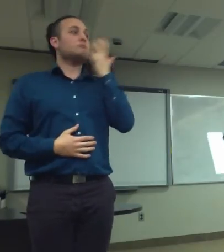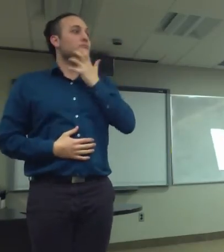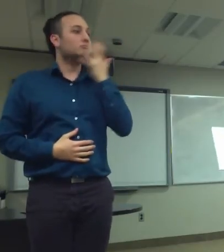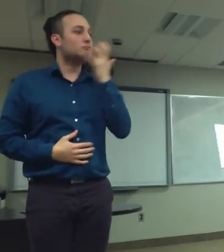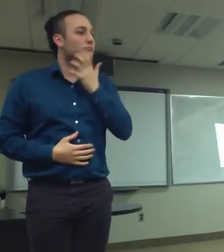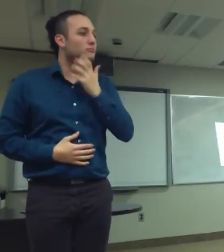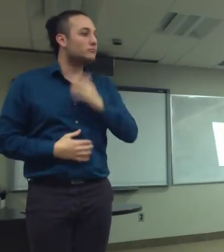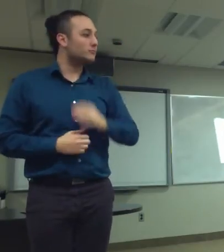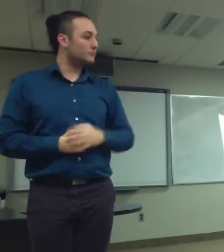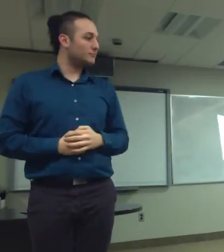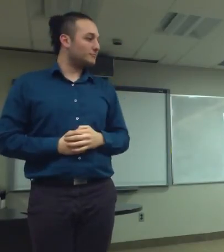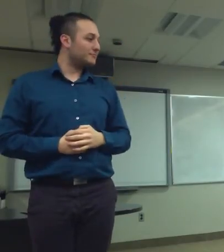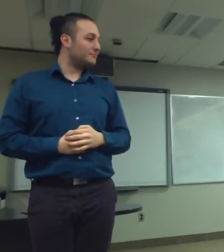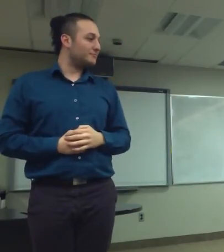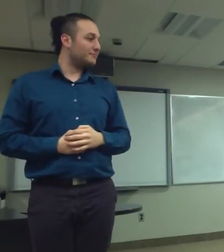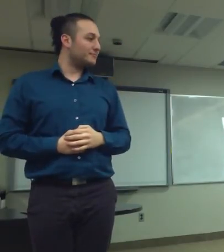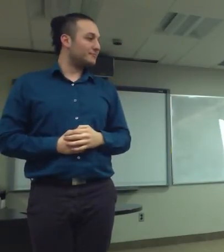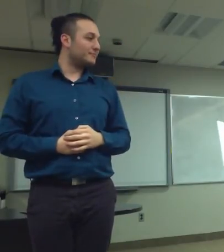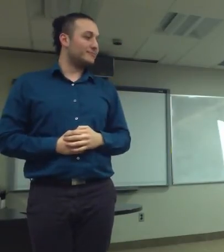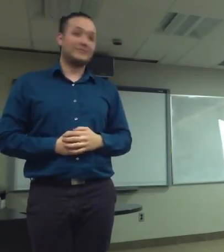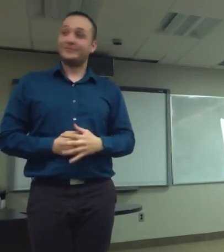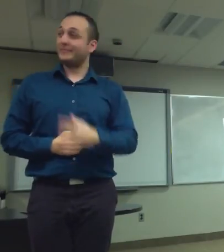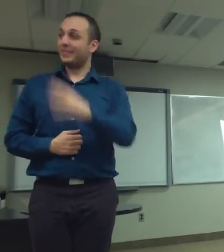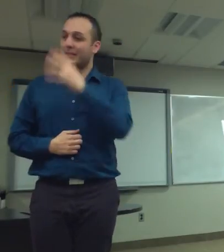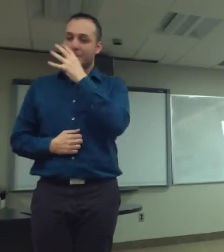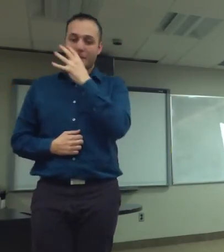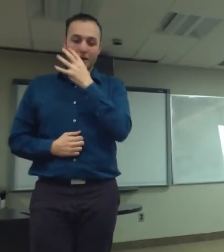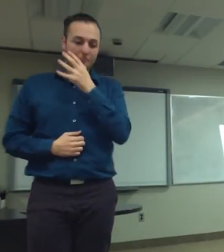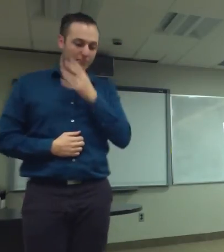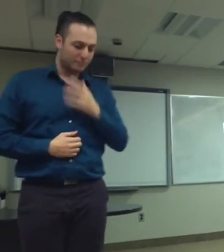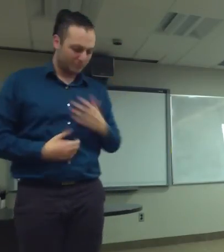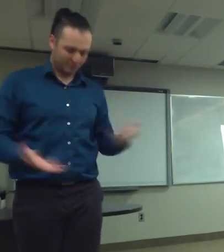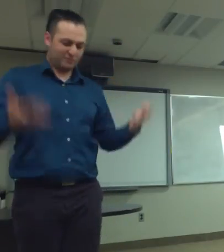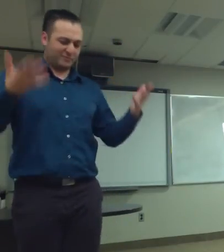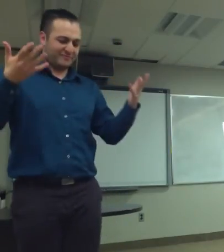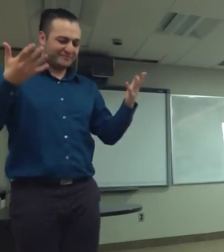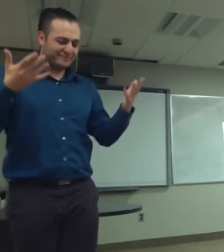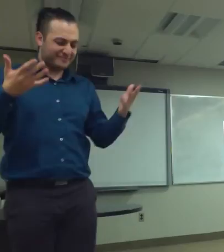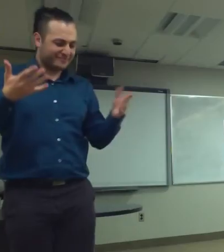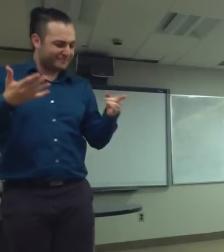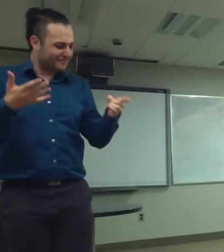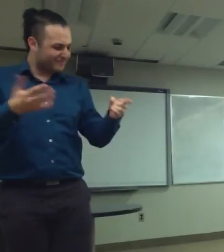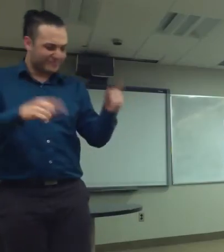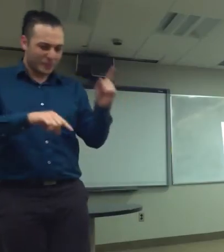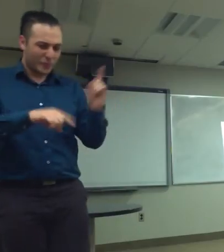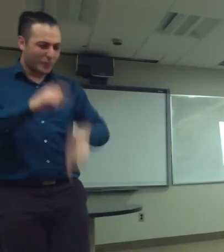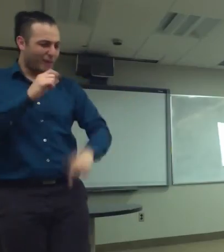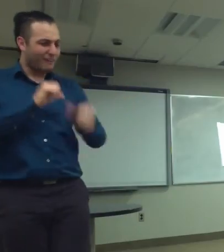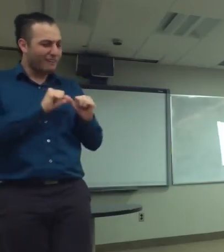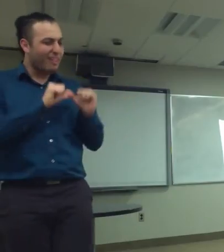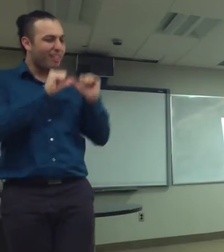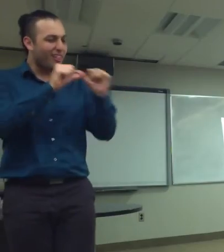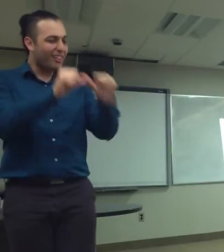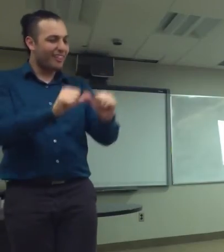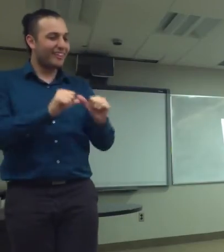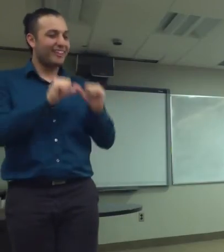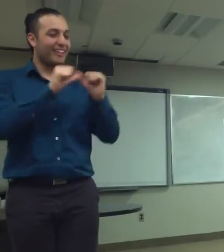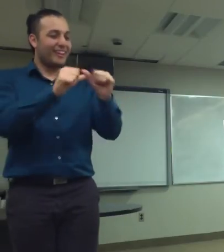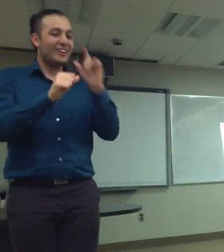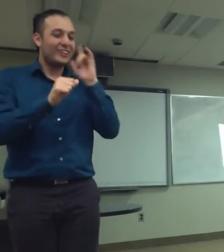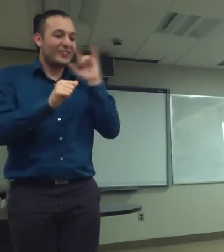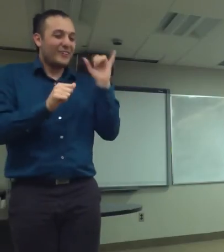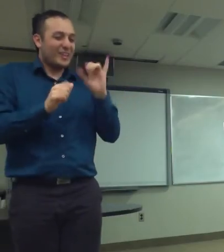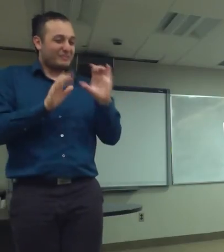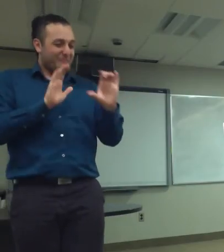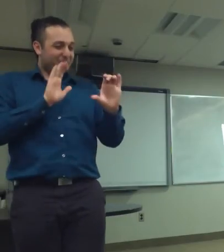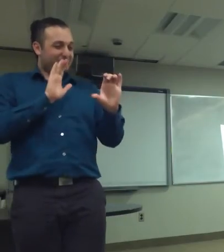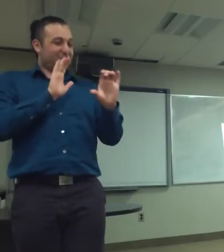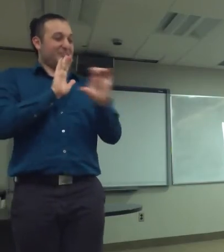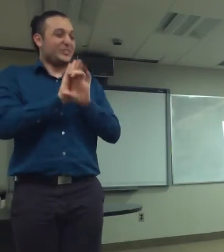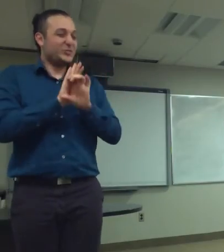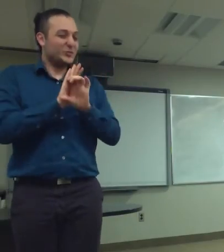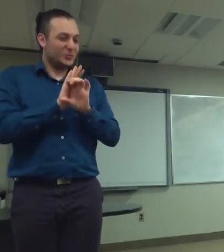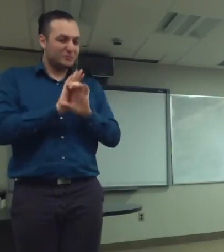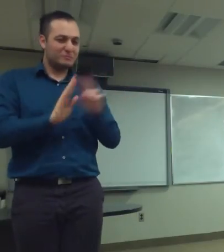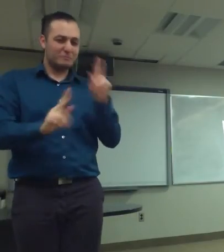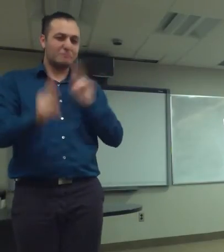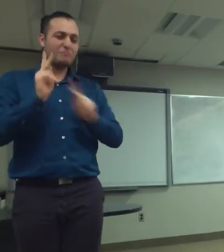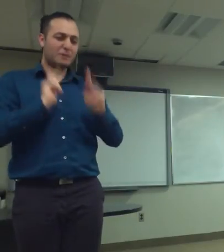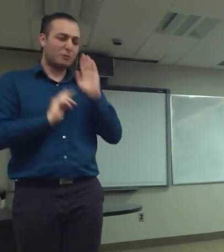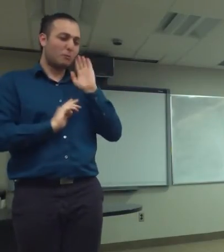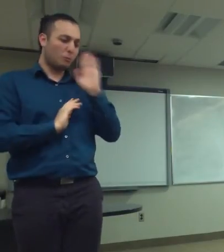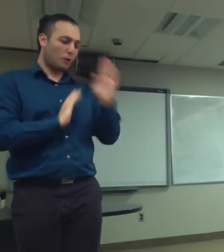true. But her mother said, Bridget, you can't go through life like that. You're just a picture. Everyone will know there's something